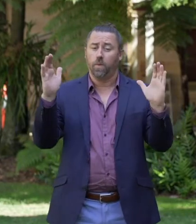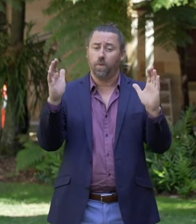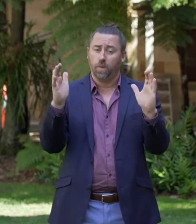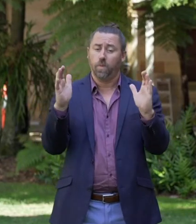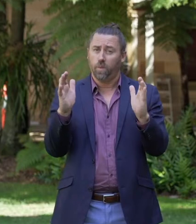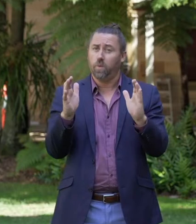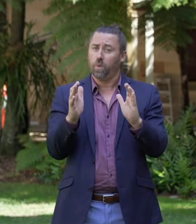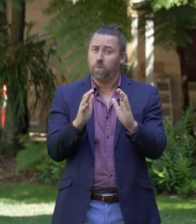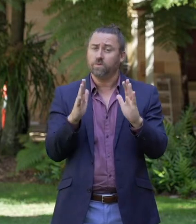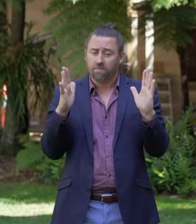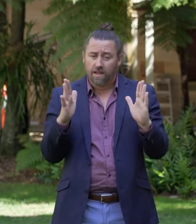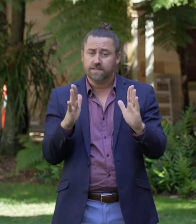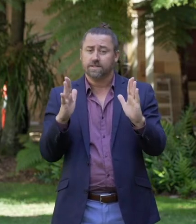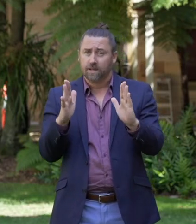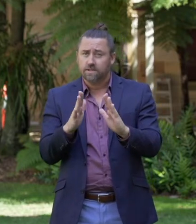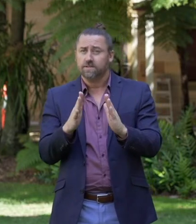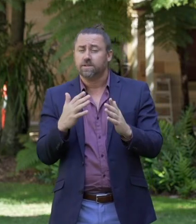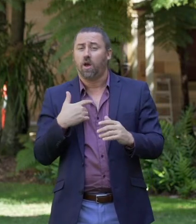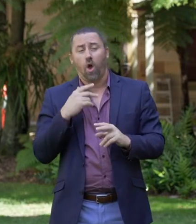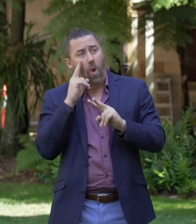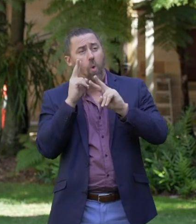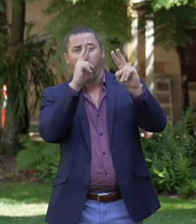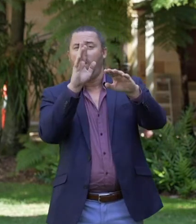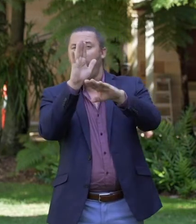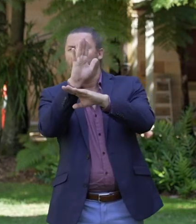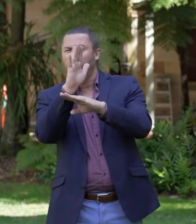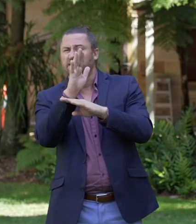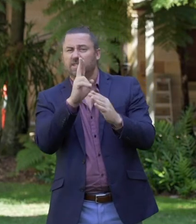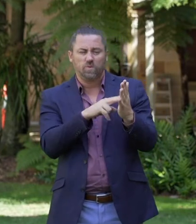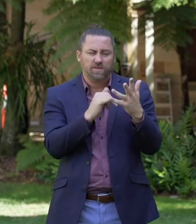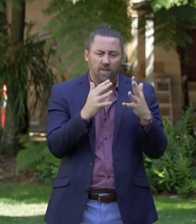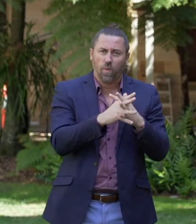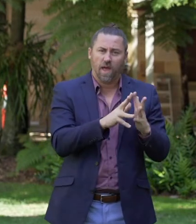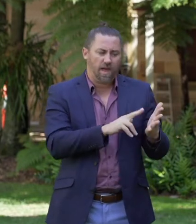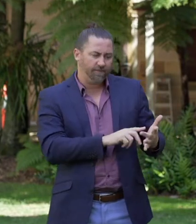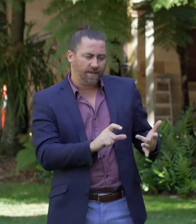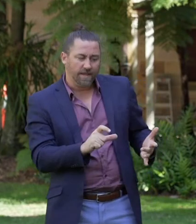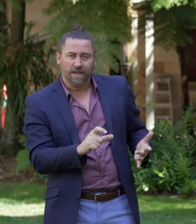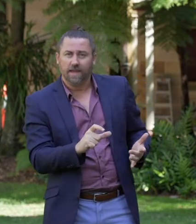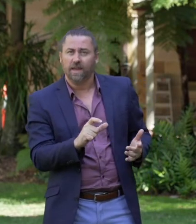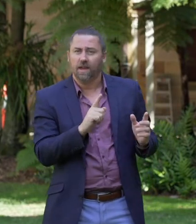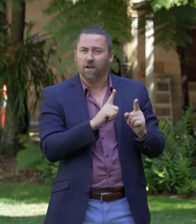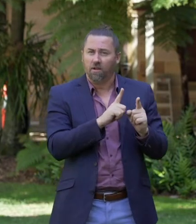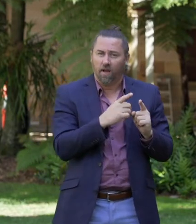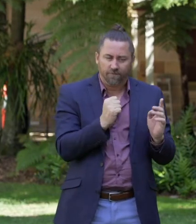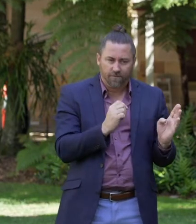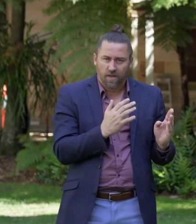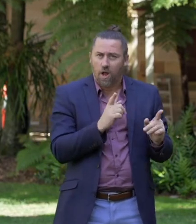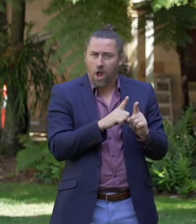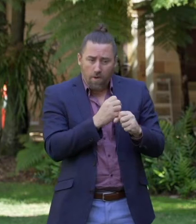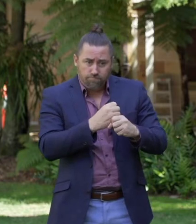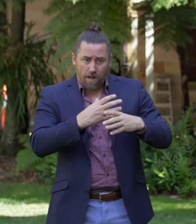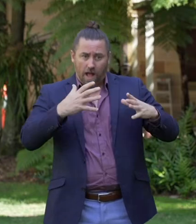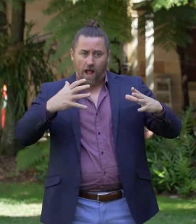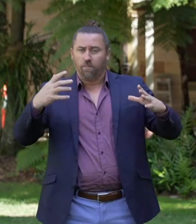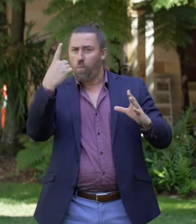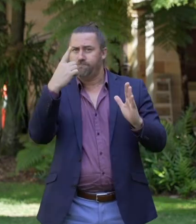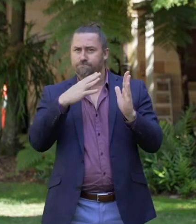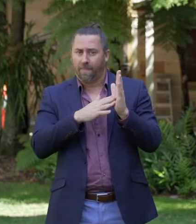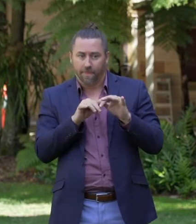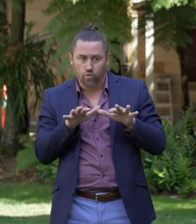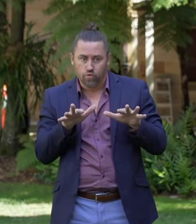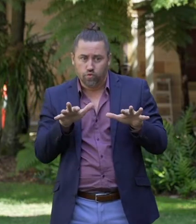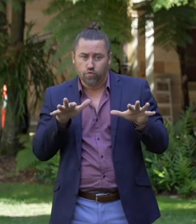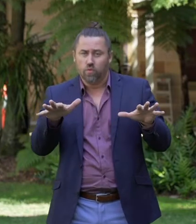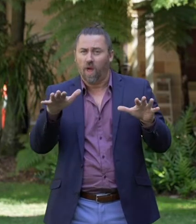at the waves of the pandemic overseas and interstate, it's generally been about 1 month up and 1 month down. The pandemic wave began here